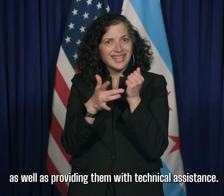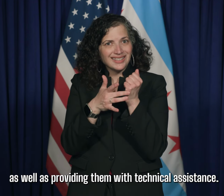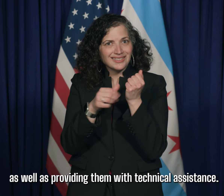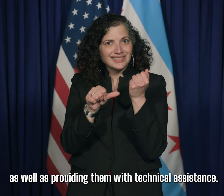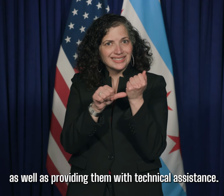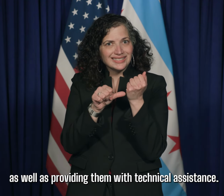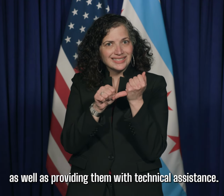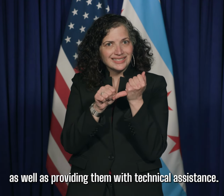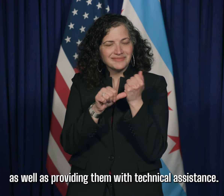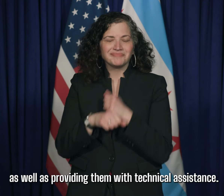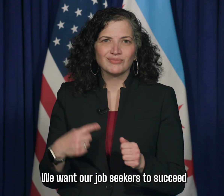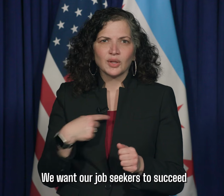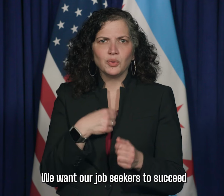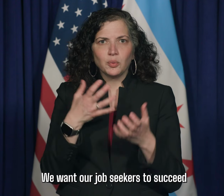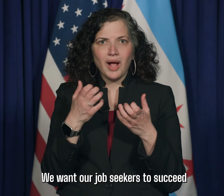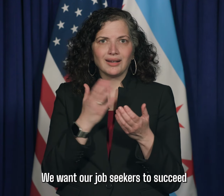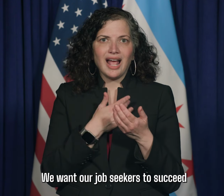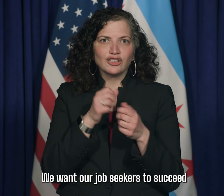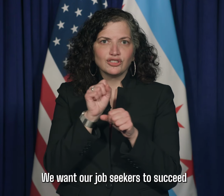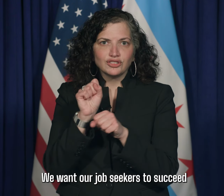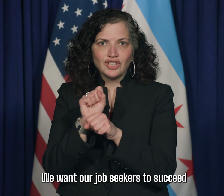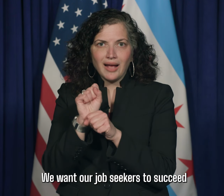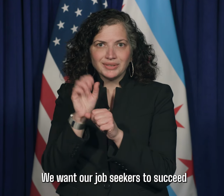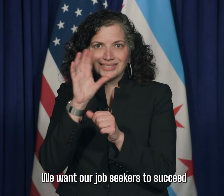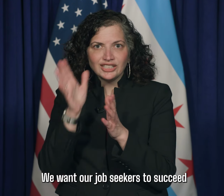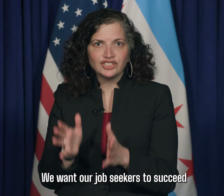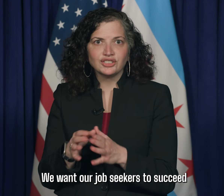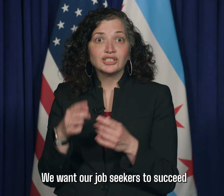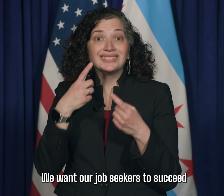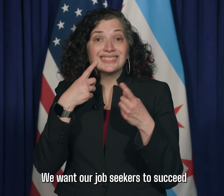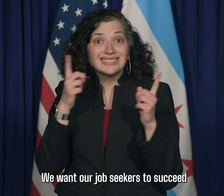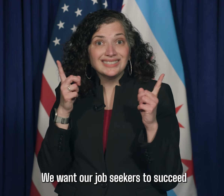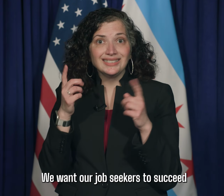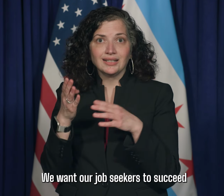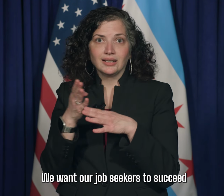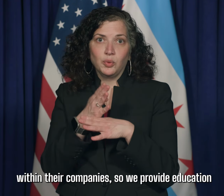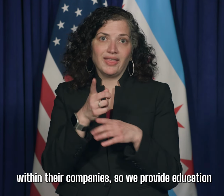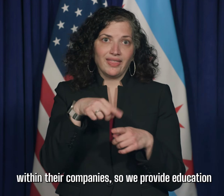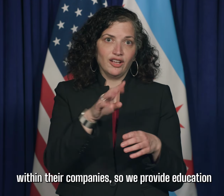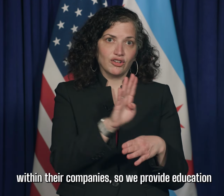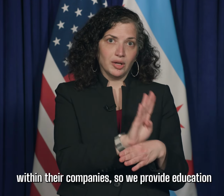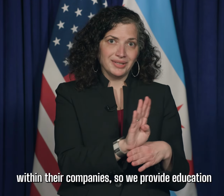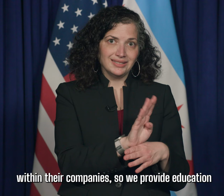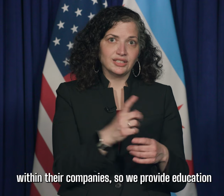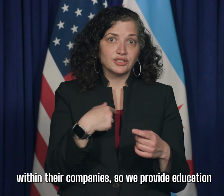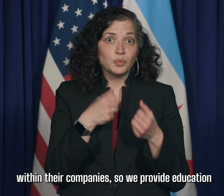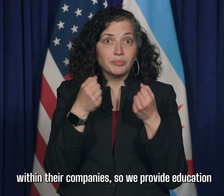technical assistance. We want our job seekers to succeed within their companies, so we